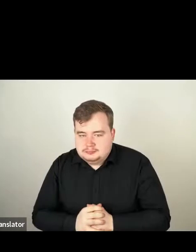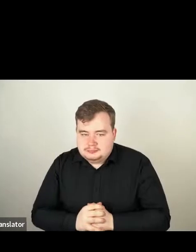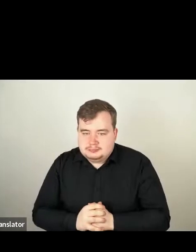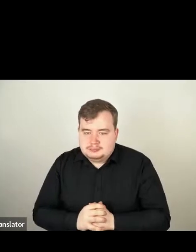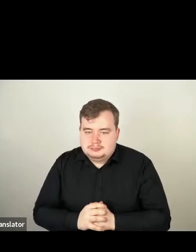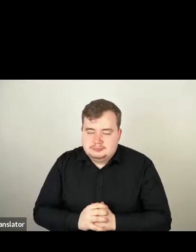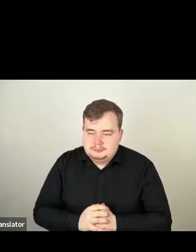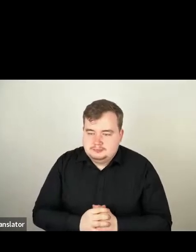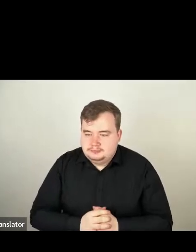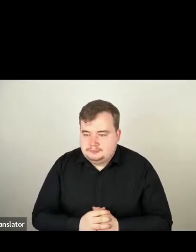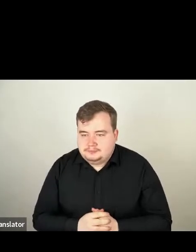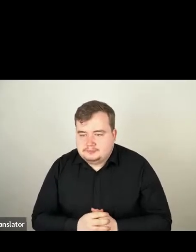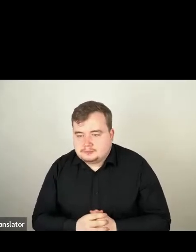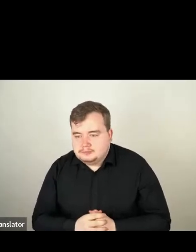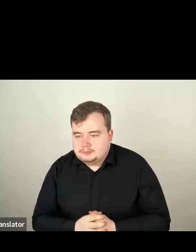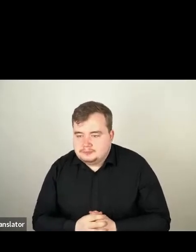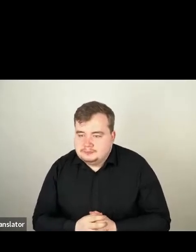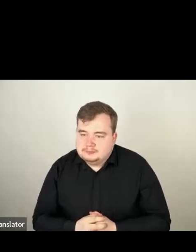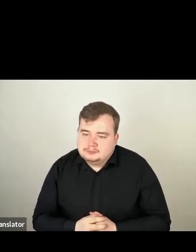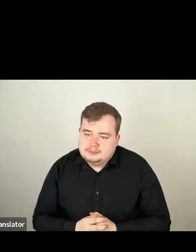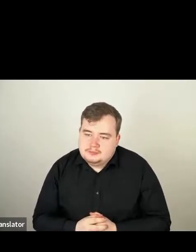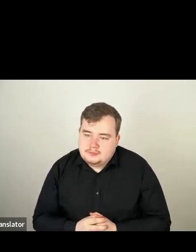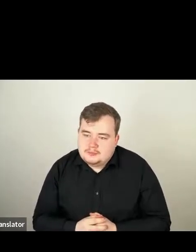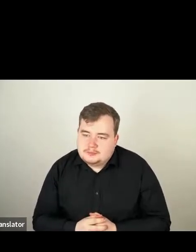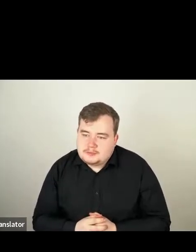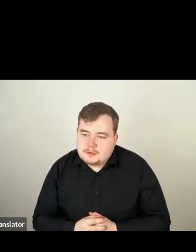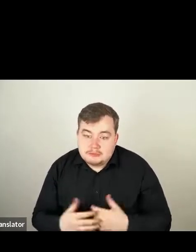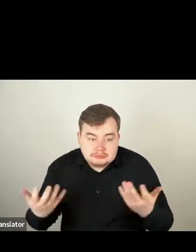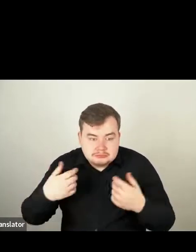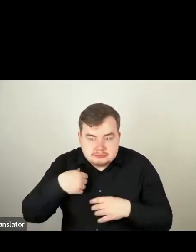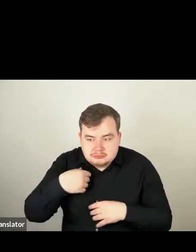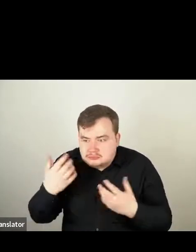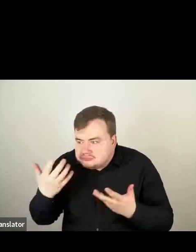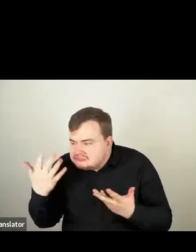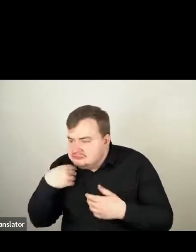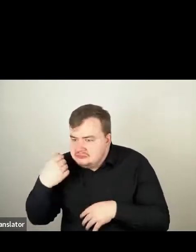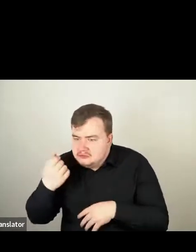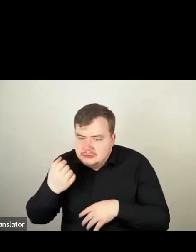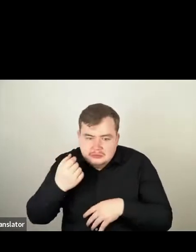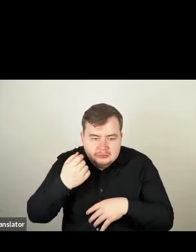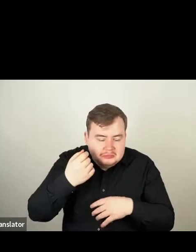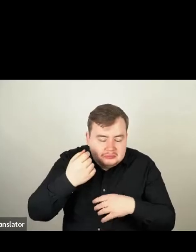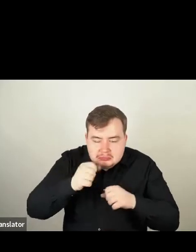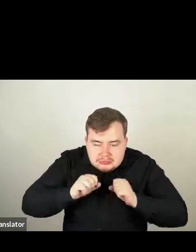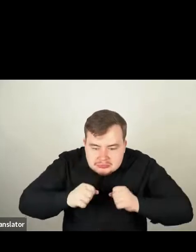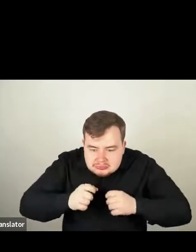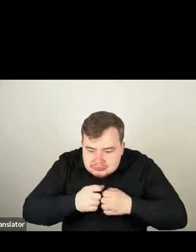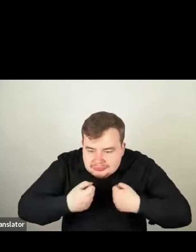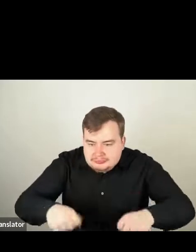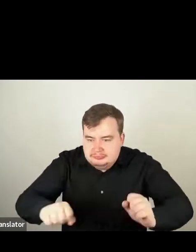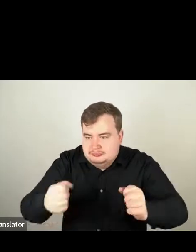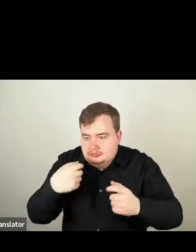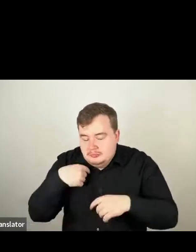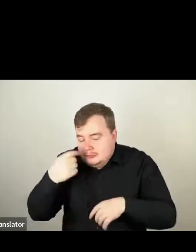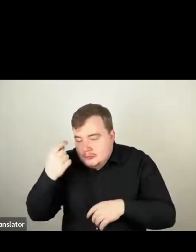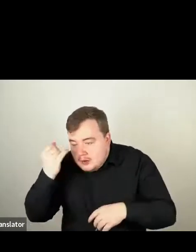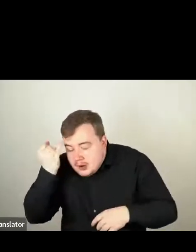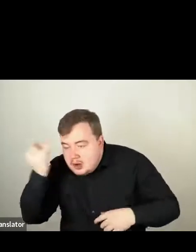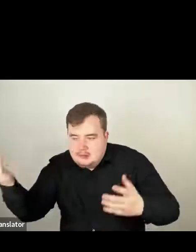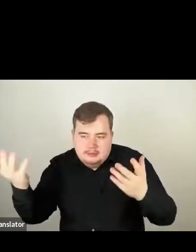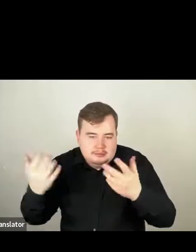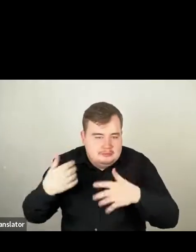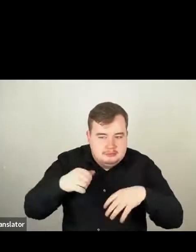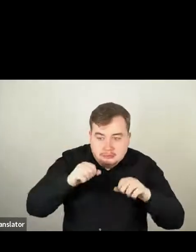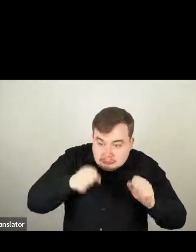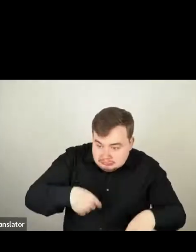morning, late in the evening, or if the kids can't go to the ordinary childcare, there is the opportunity in the parliament. But